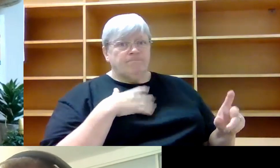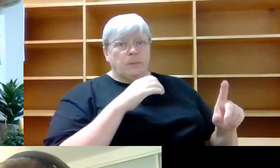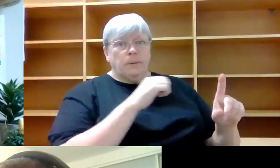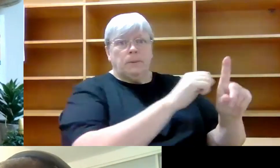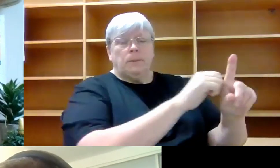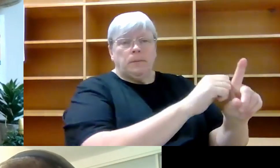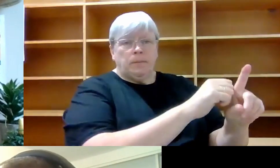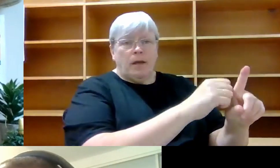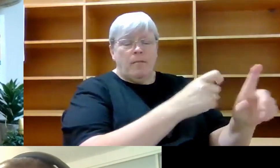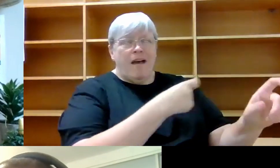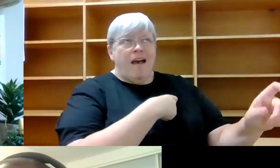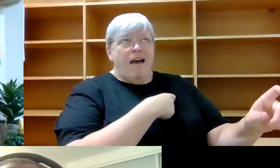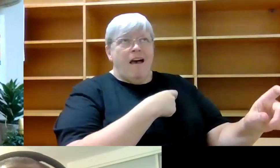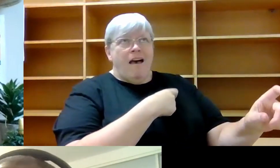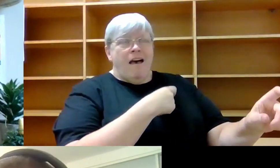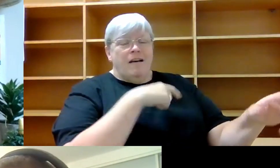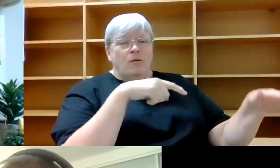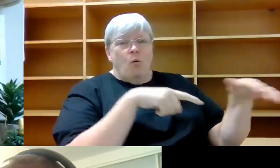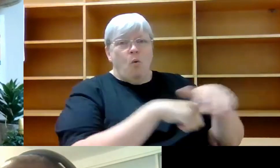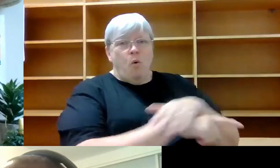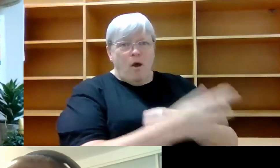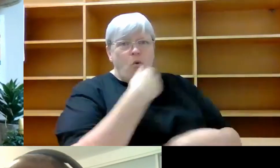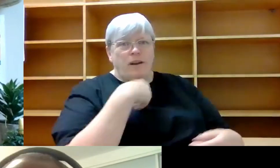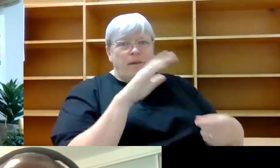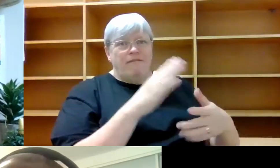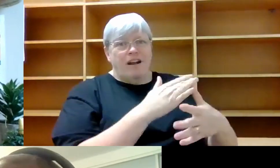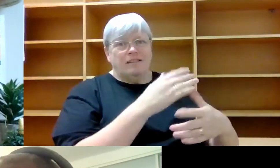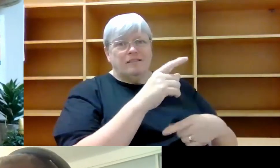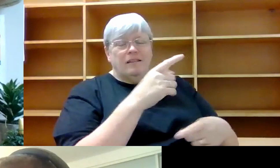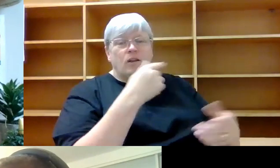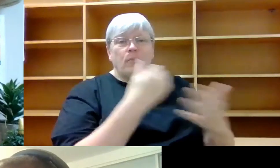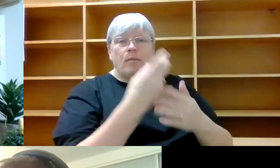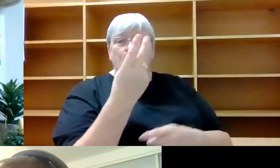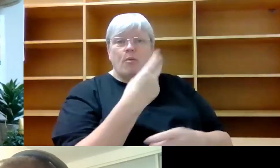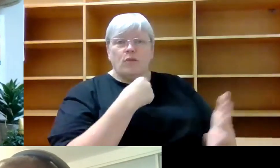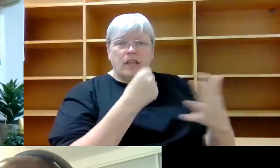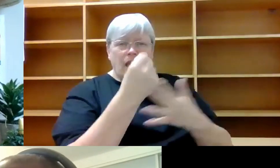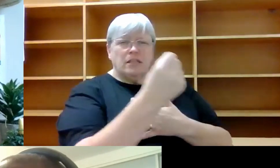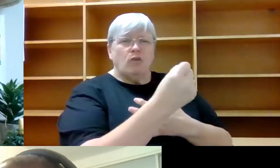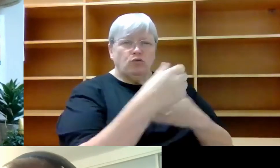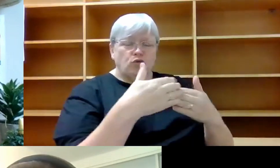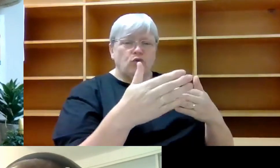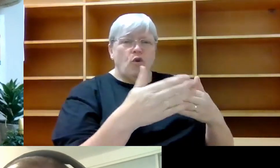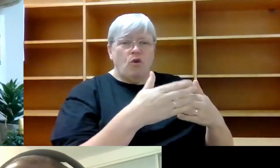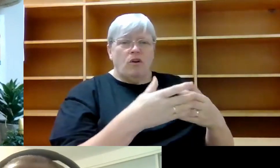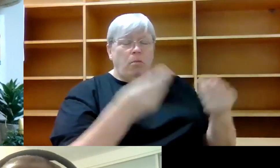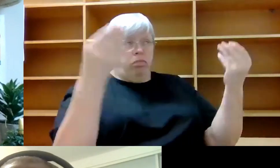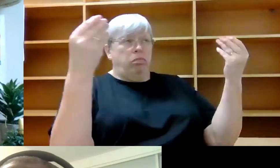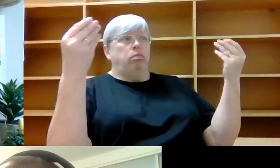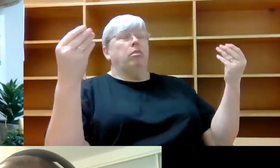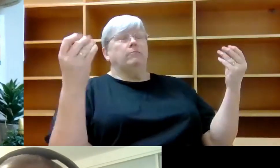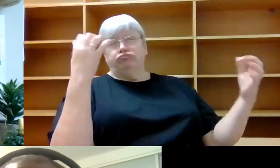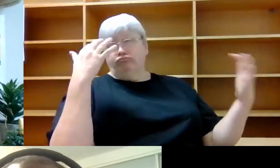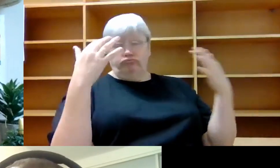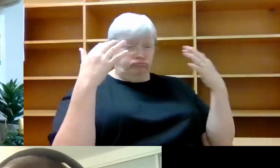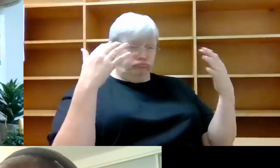If my heart could have run, it would have reached the cabin first. We both kicked the door down. Dust flew up in my eyes.